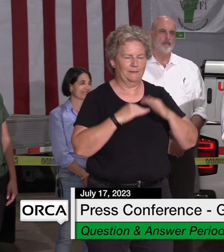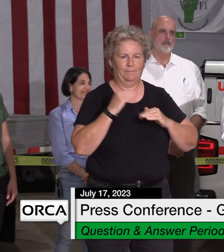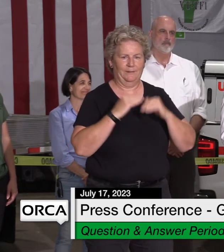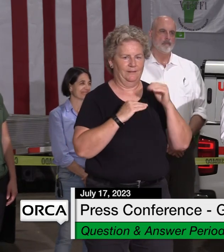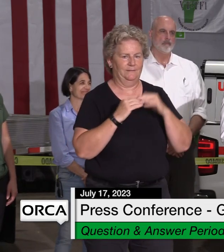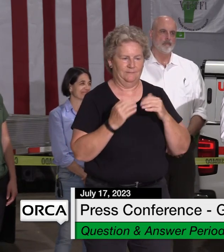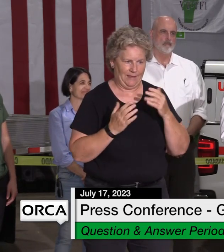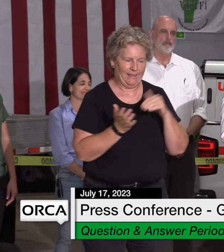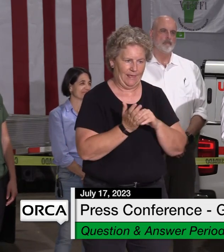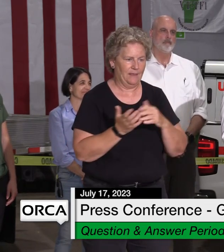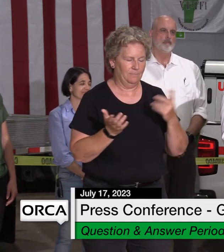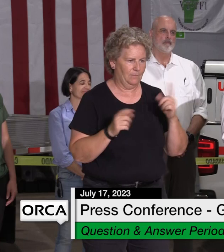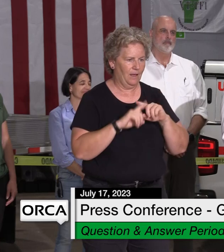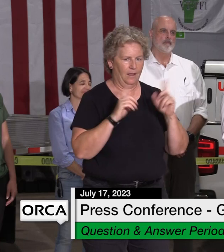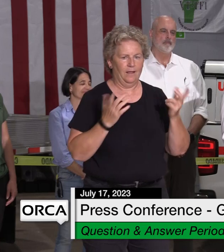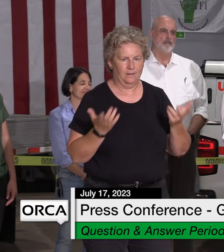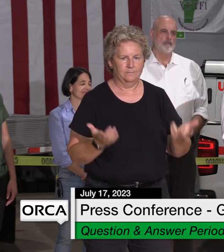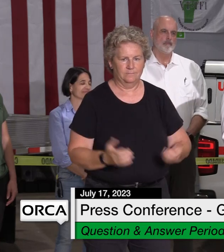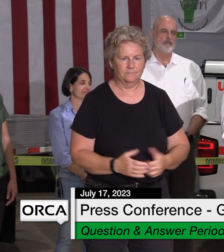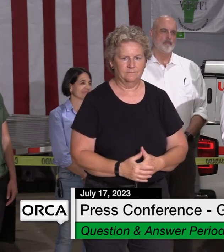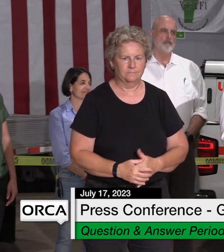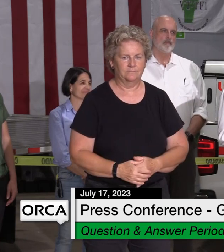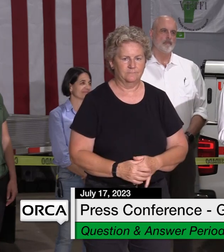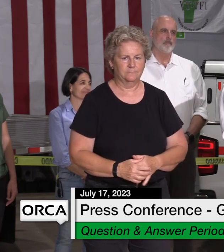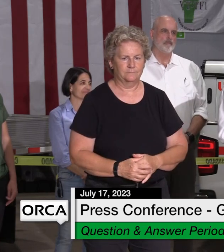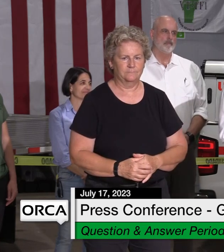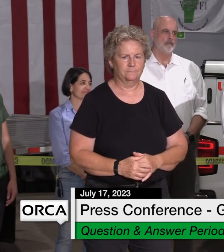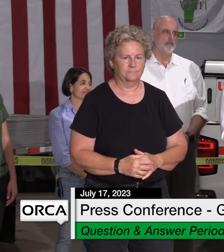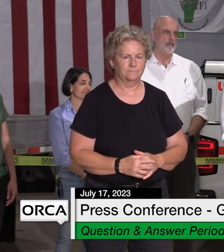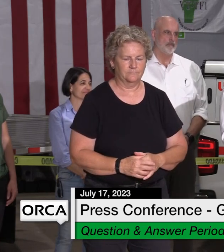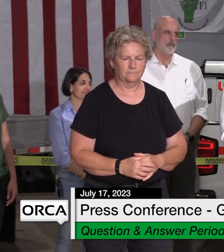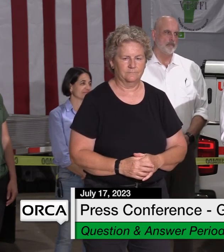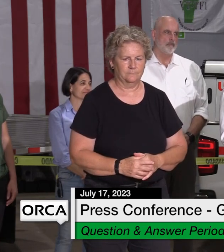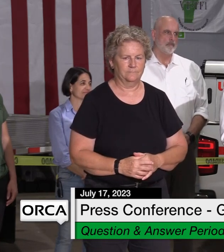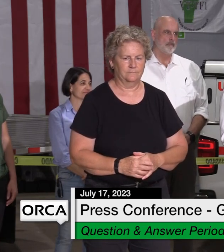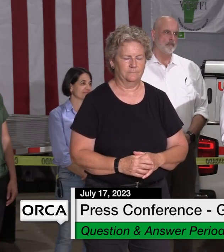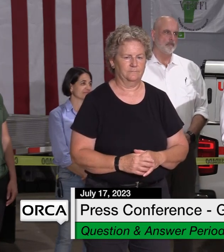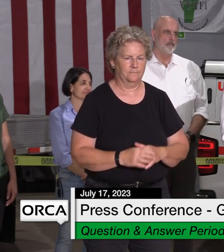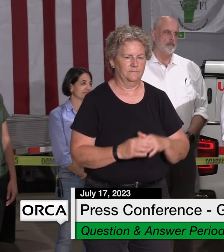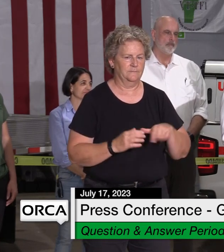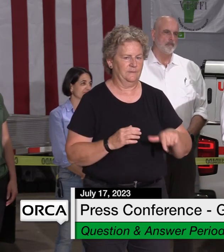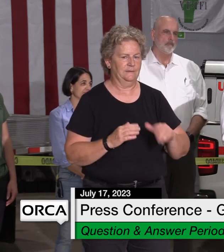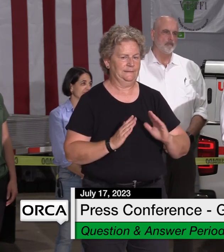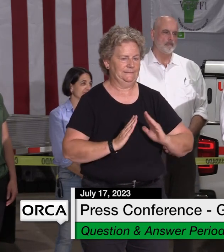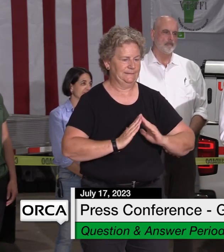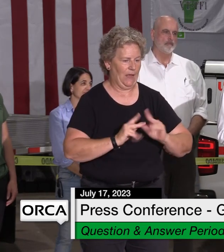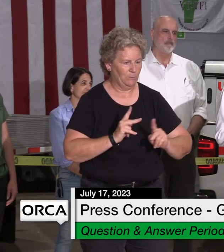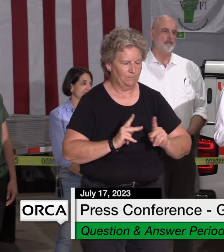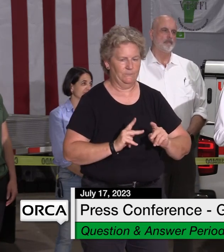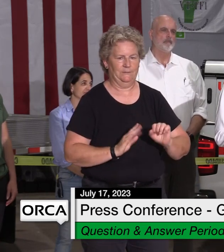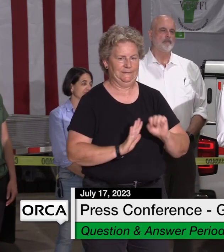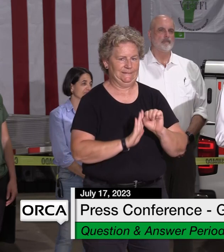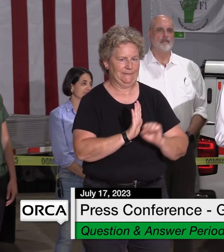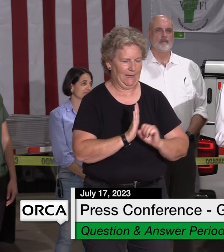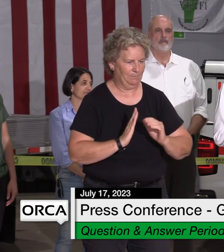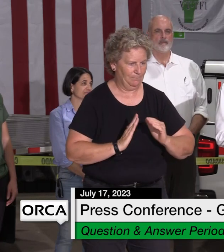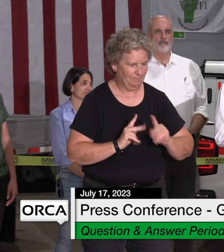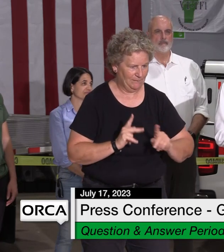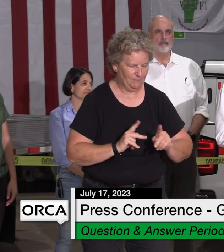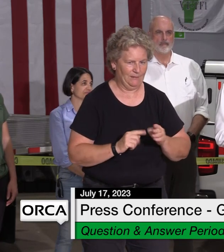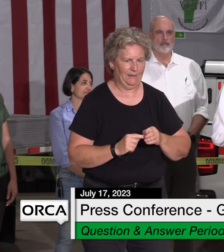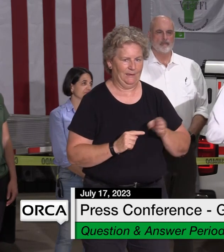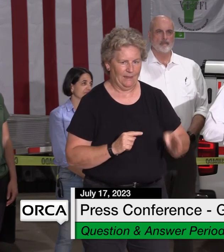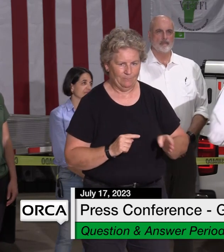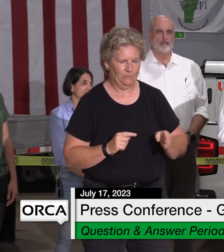the leadership team here, the governor and federal representatives, all standing together working through how to do that, you see the kind of cooperation that